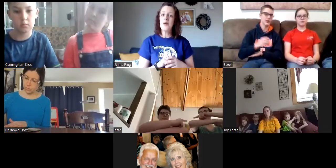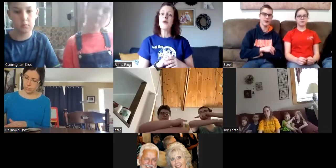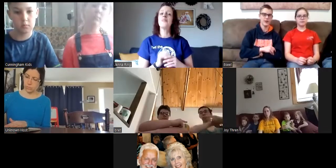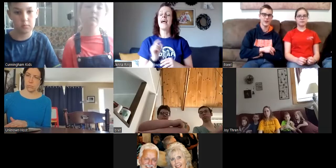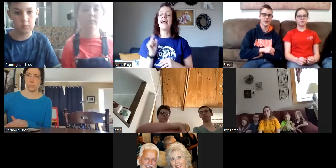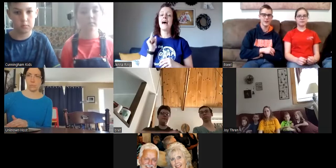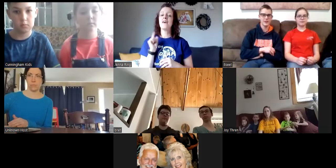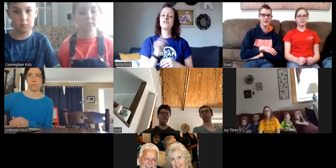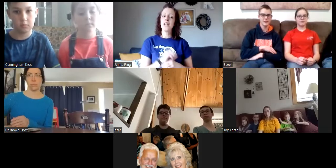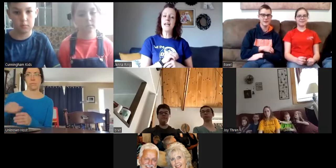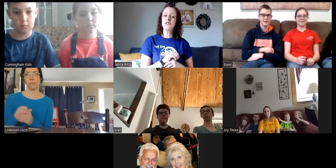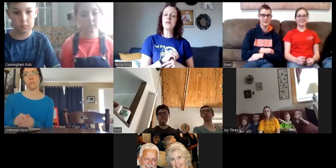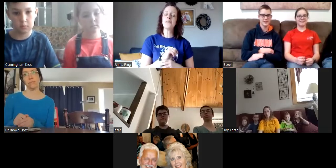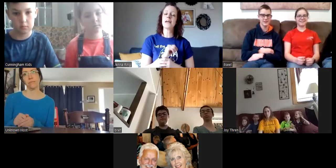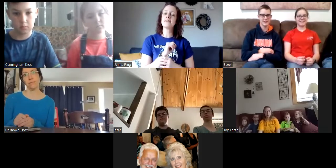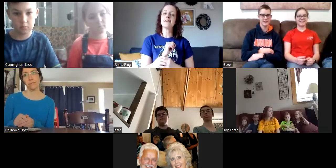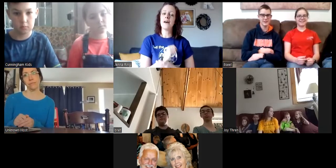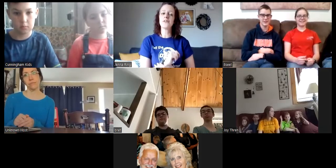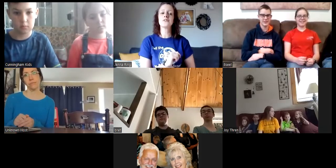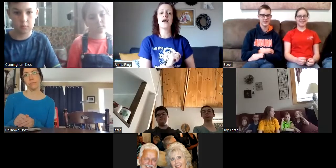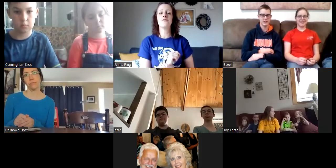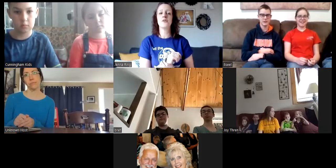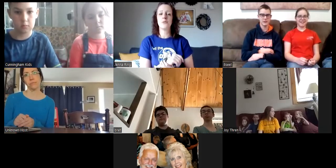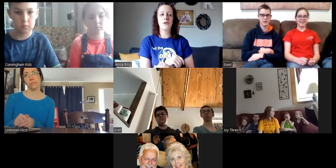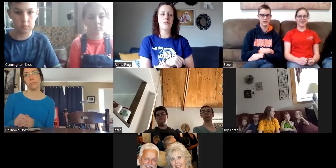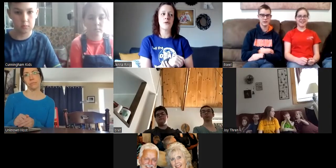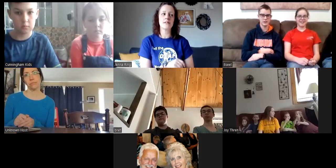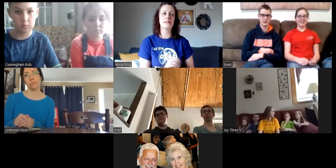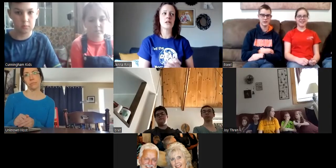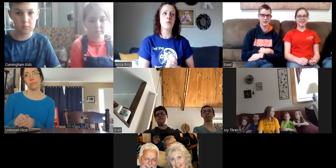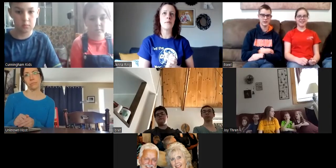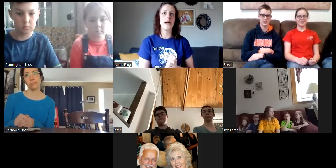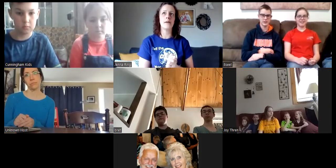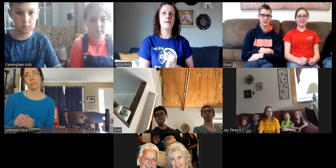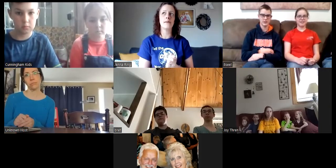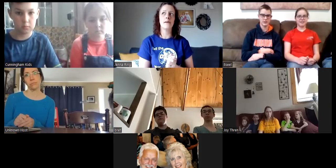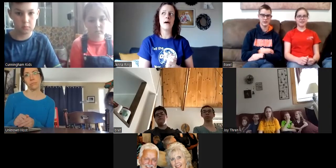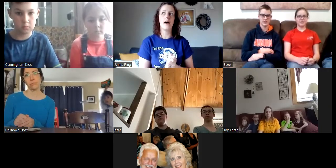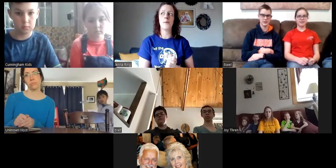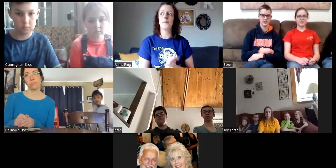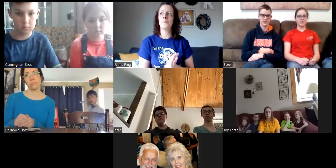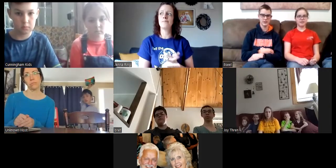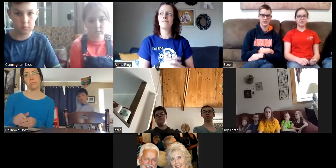yes. They have changed it because the other sign for birth was a little bit,